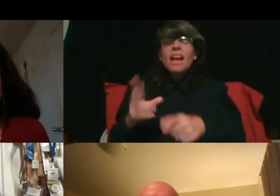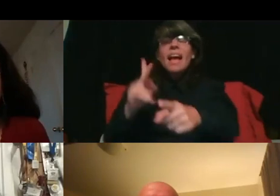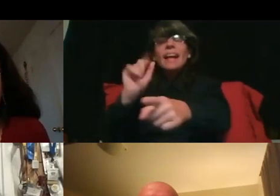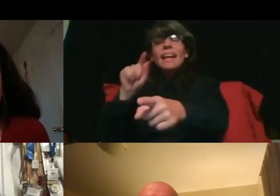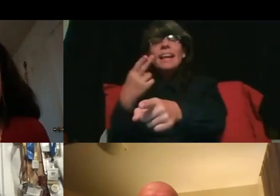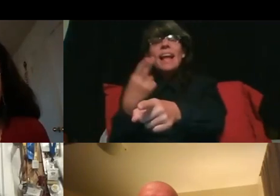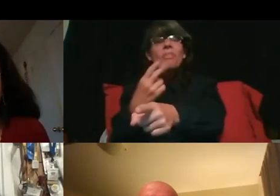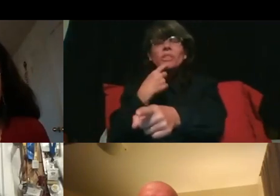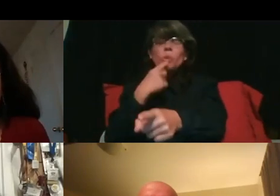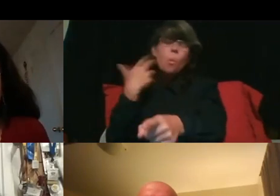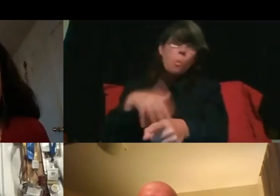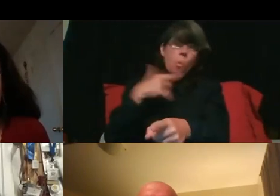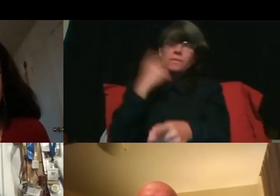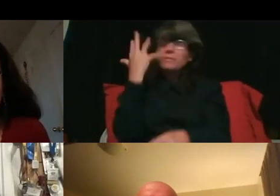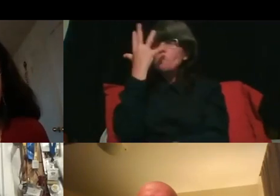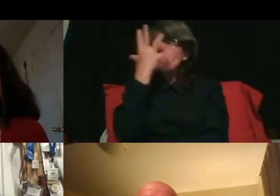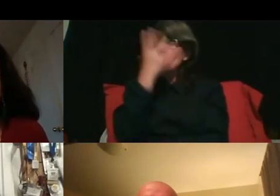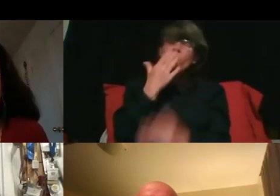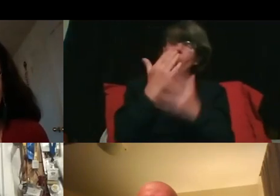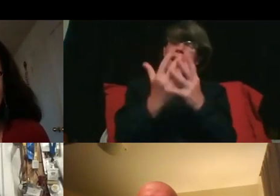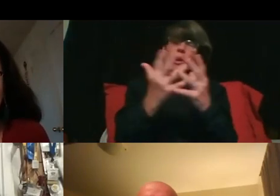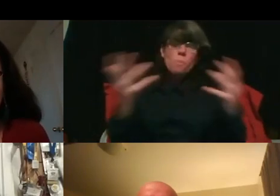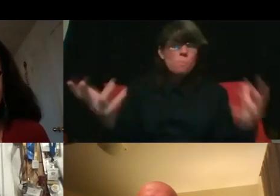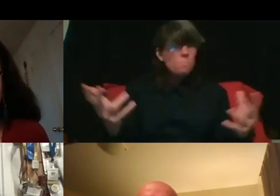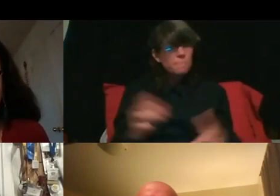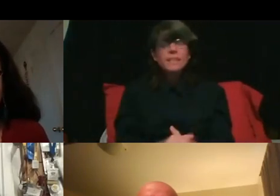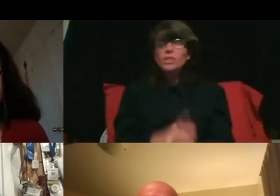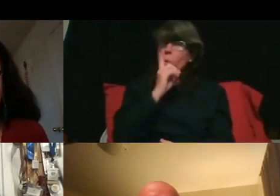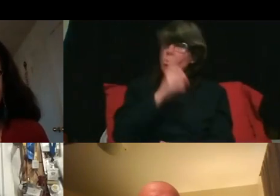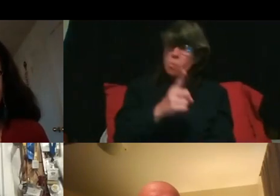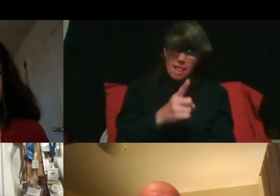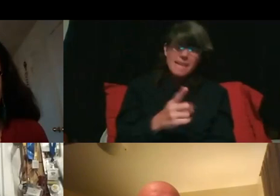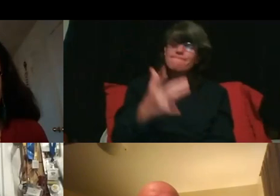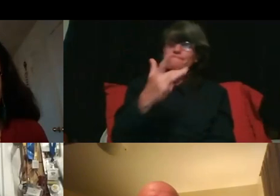you. Thank you so very much. Really got it there, lady.